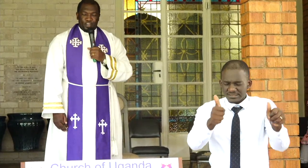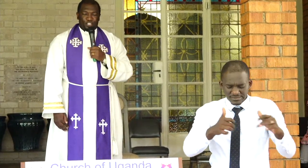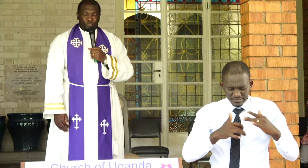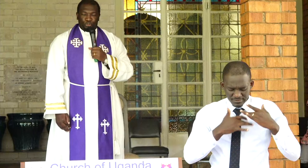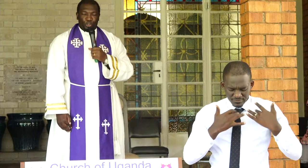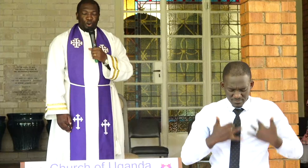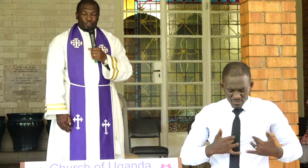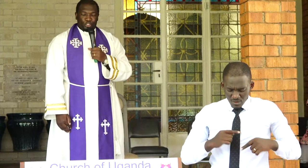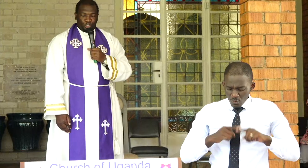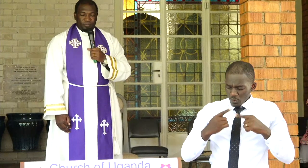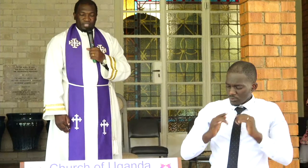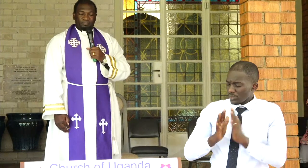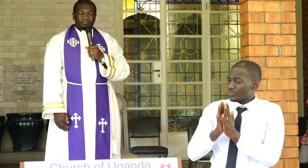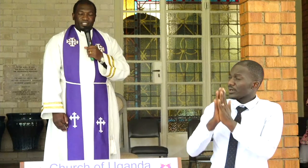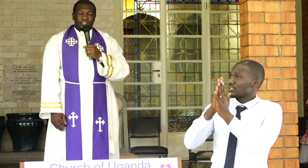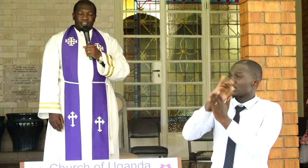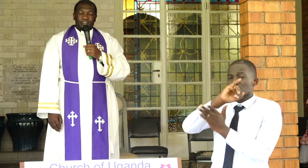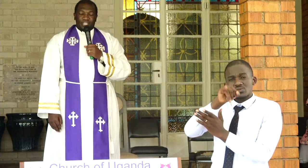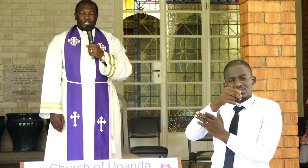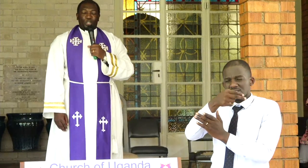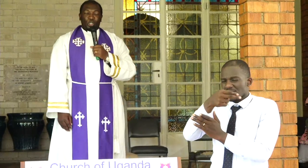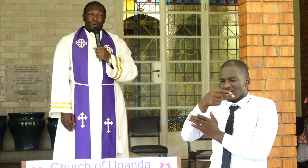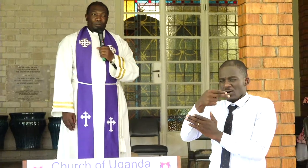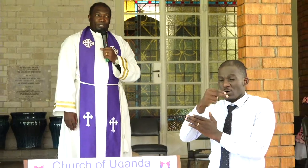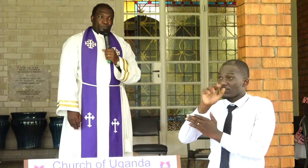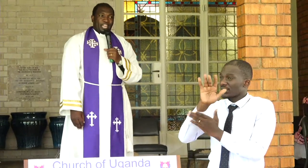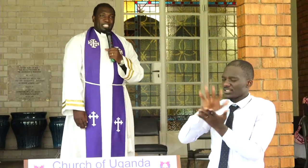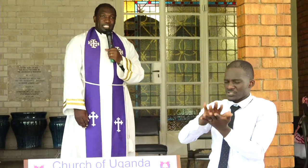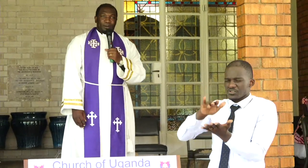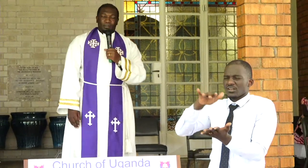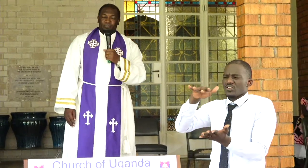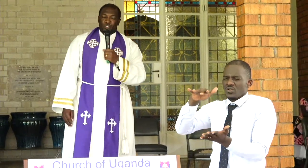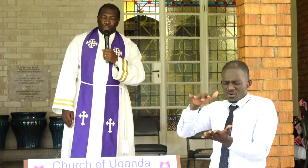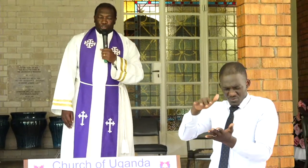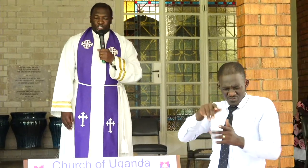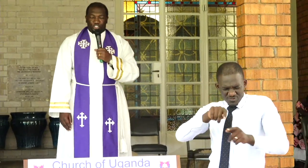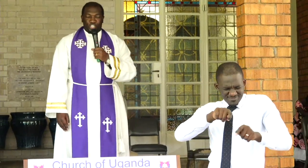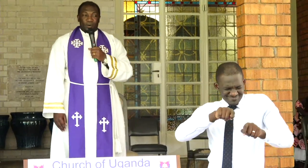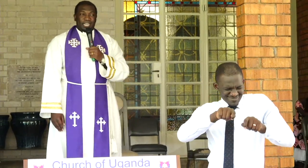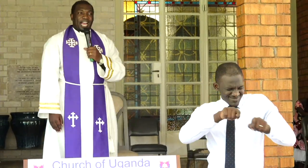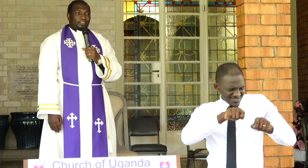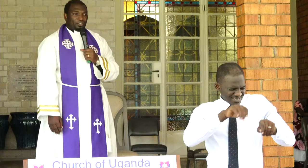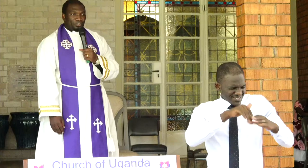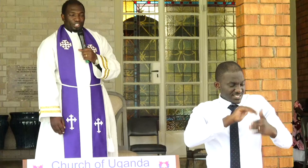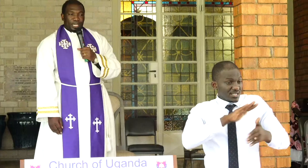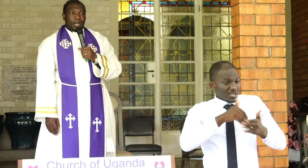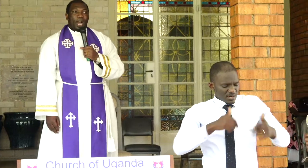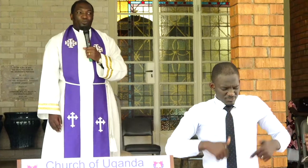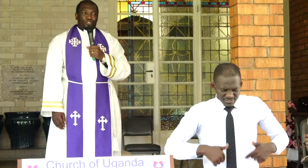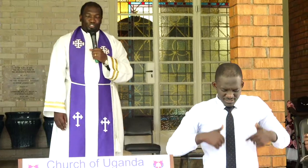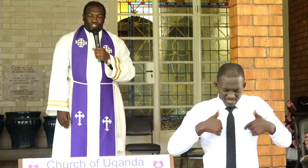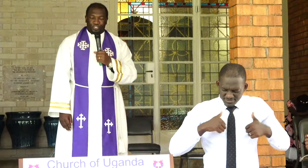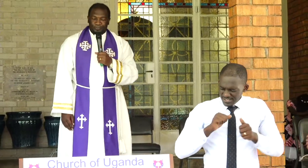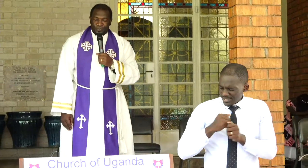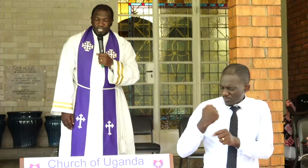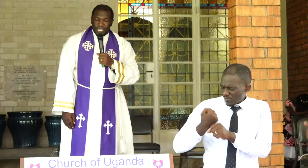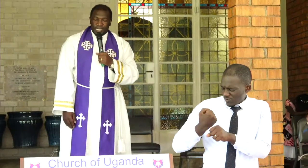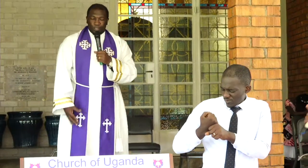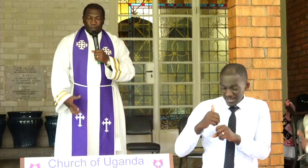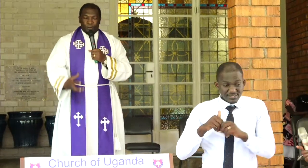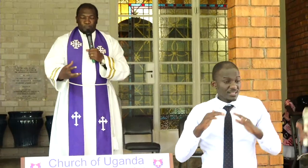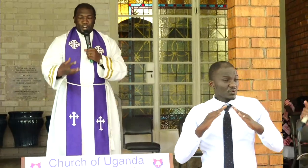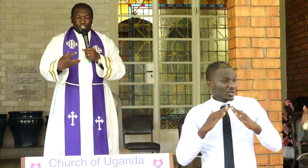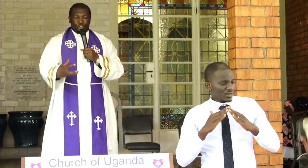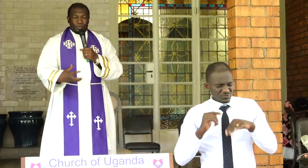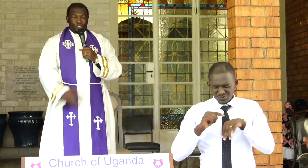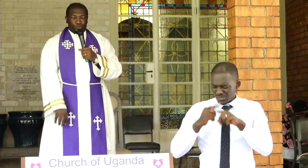we praise you, Jehovah Shammah, that your glory will reign in our duties, in our lives, in our houses. That